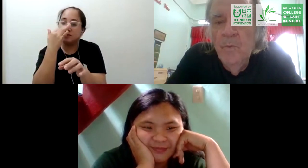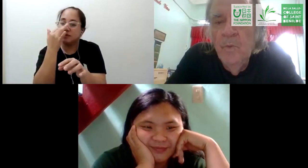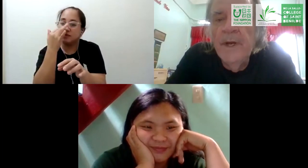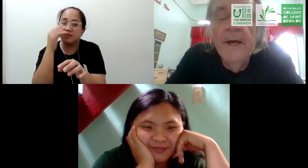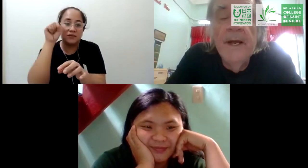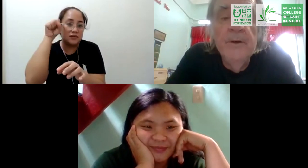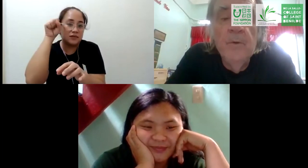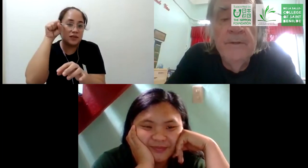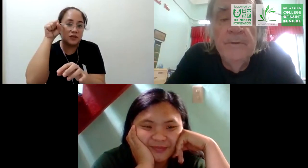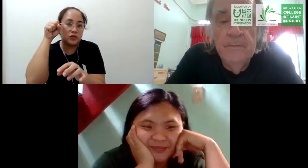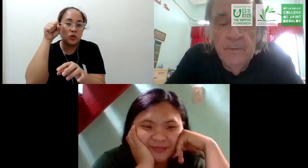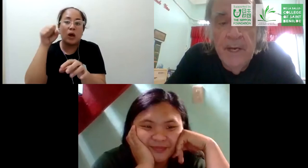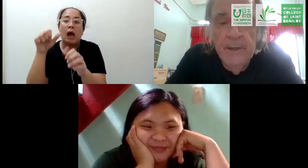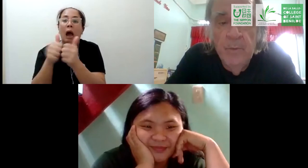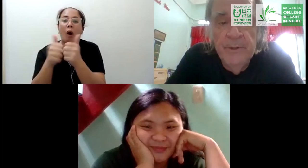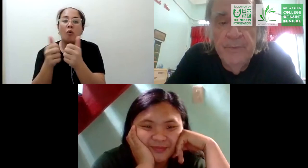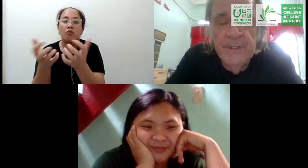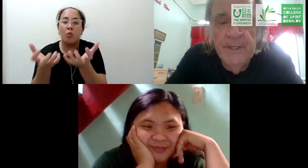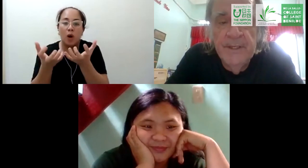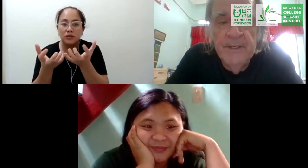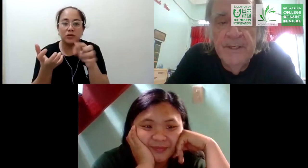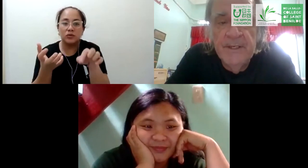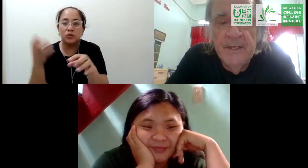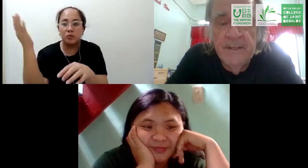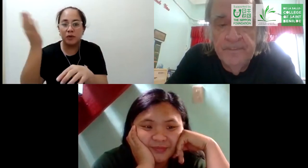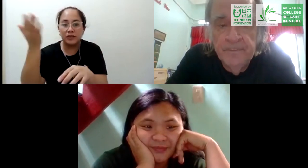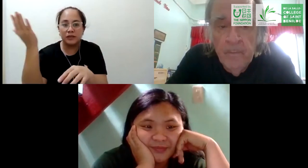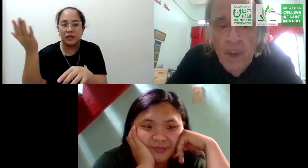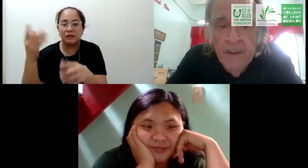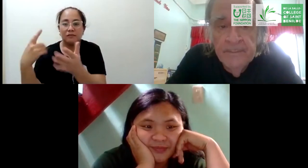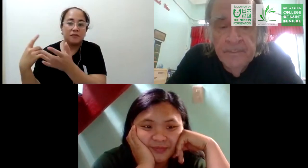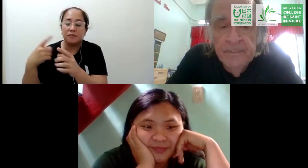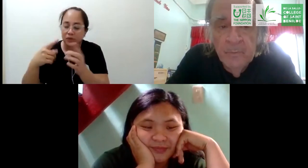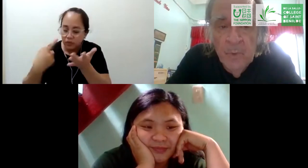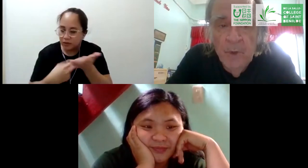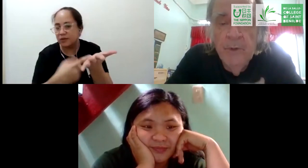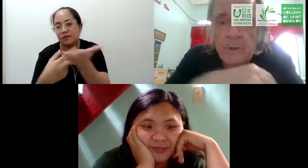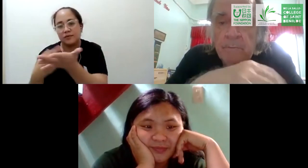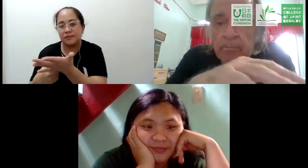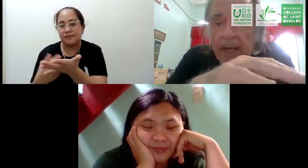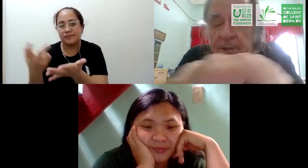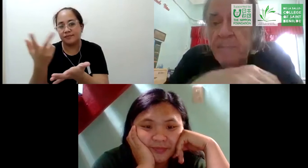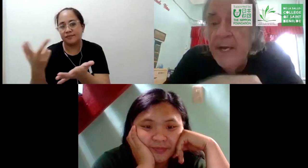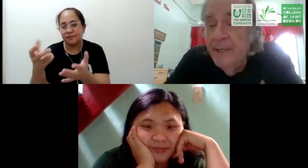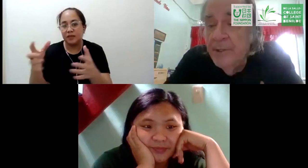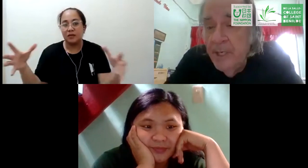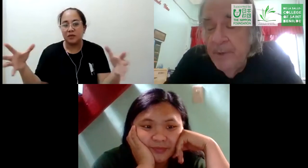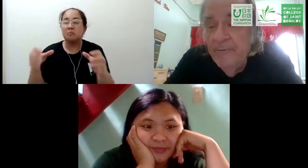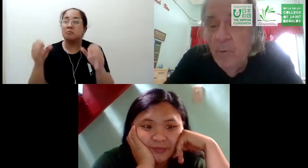work out how you want to present this and discuss it. You can do it handshake by handshake if you want.